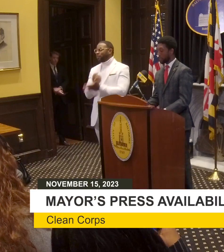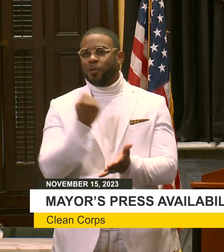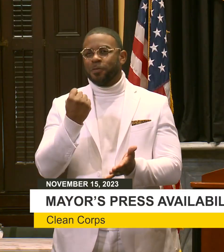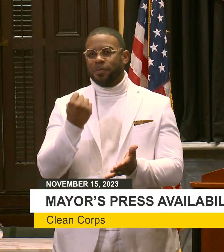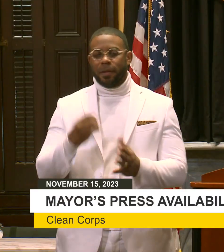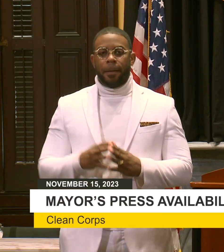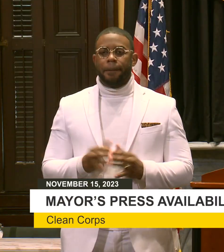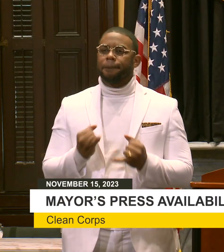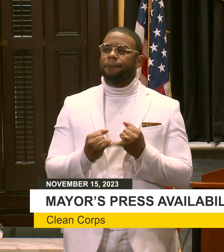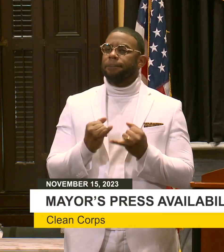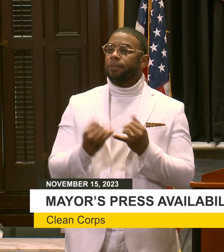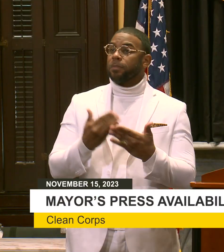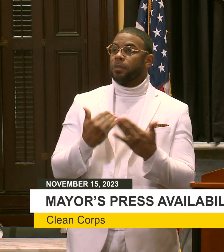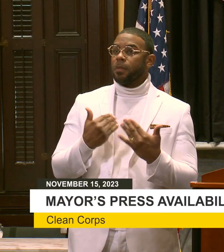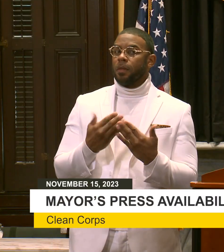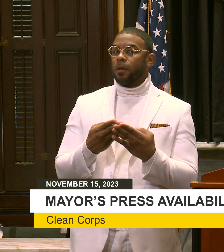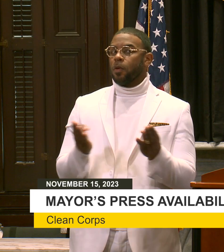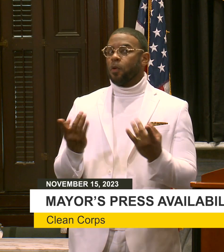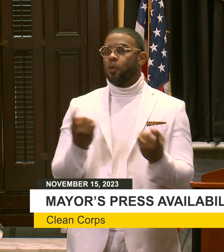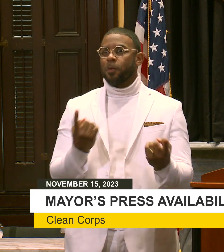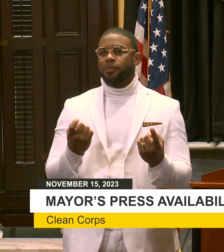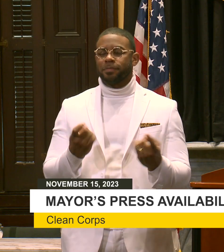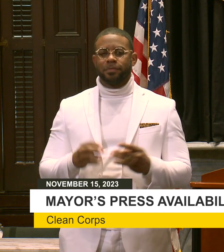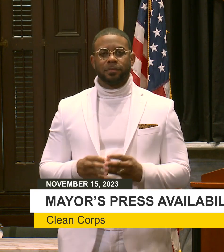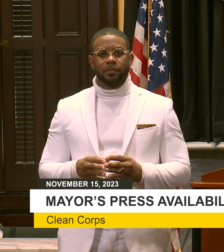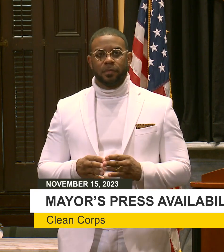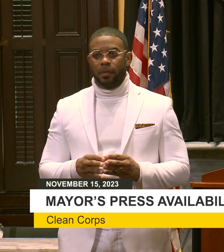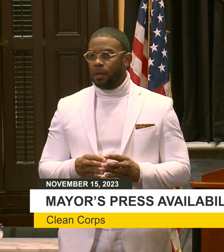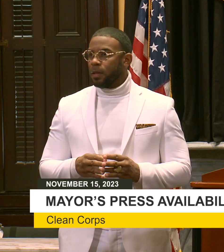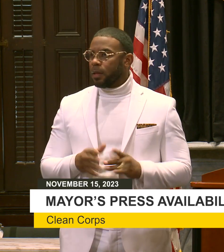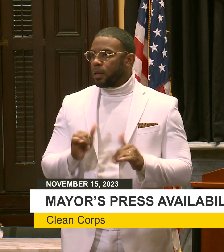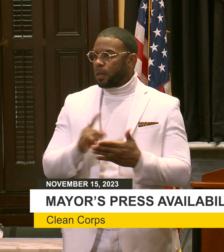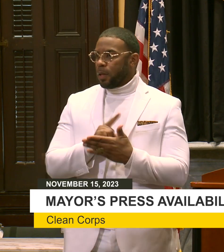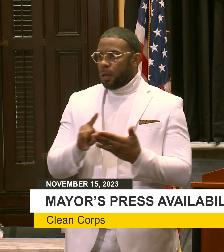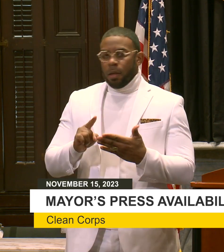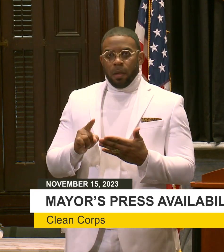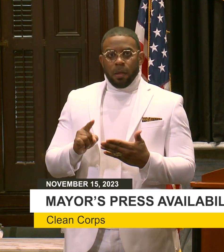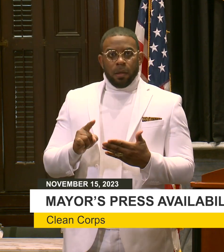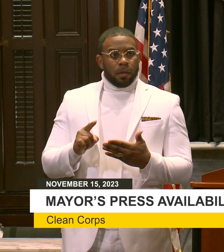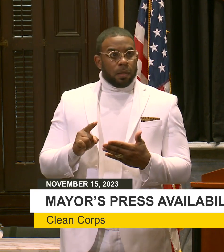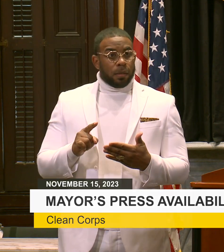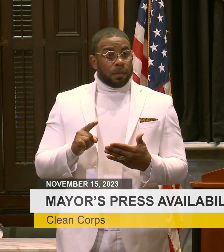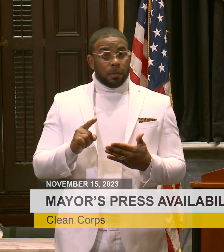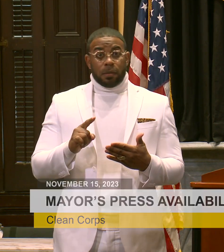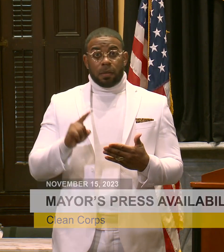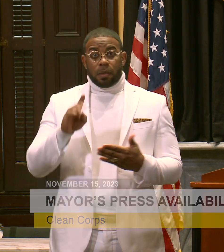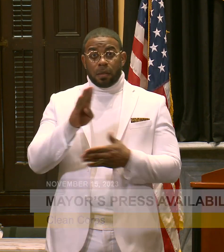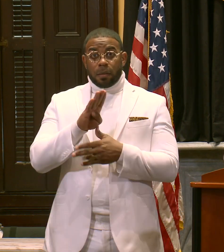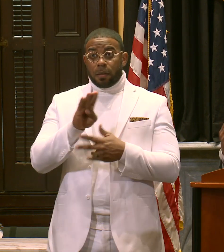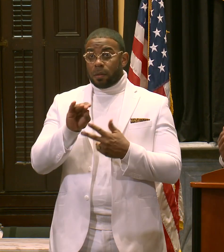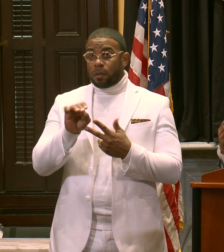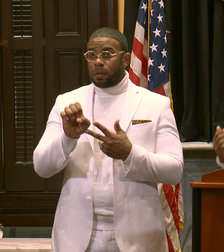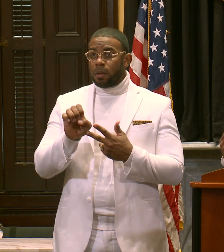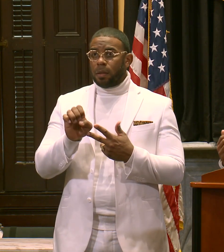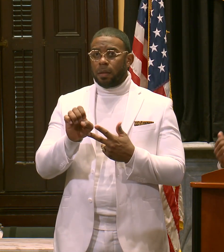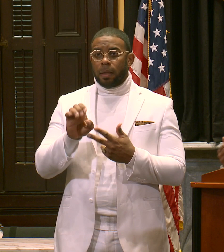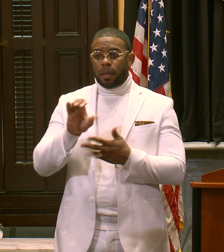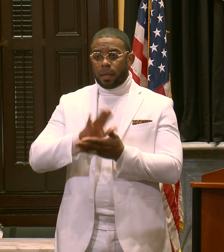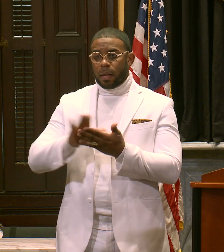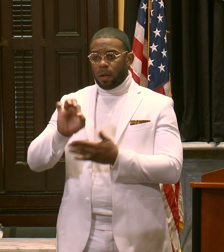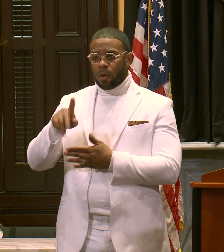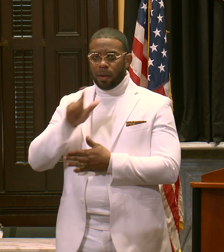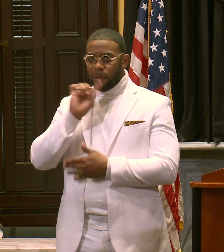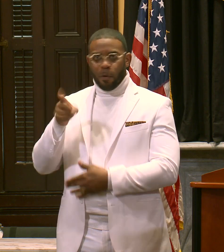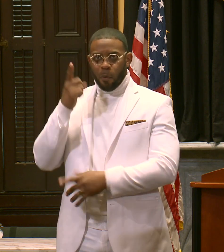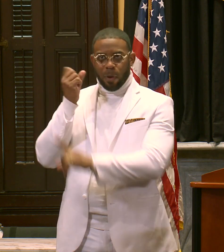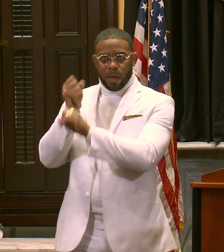deserve. Lastly, before we jump into questions and this week's BOE, I want to note that Clean Core is not the only one hitting